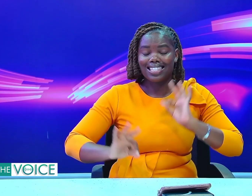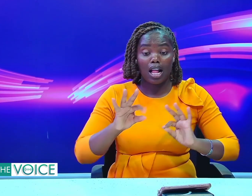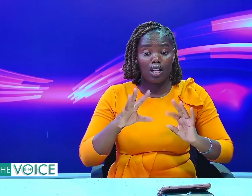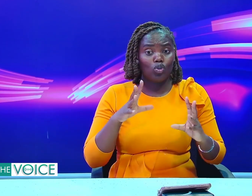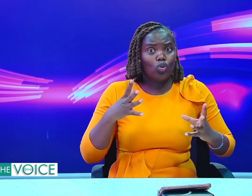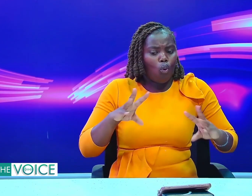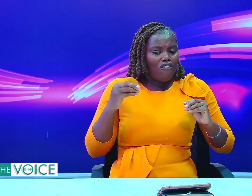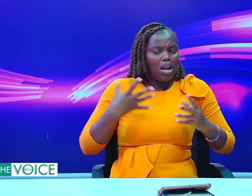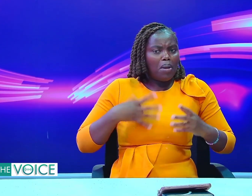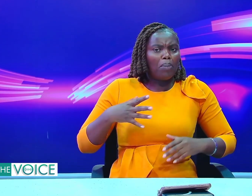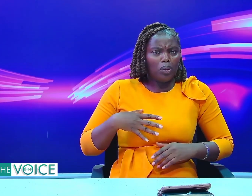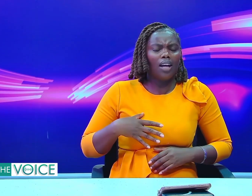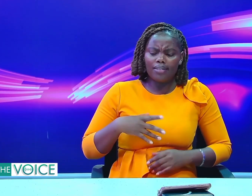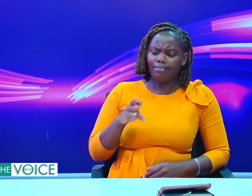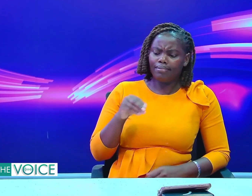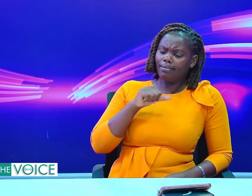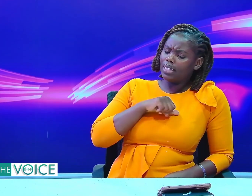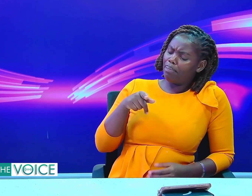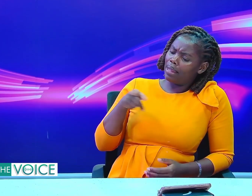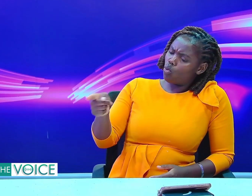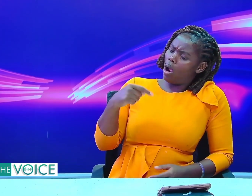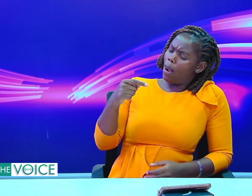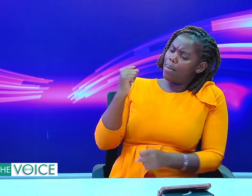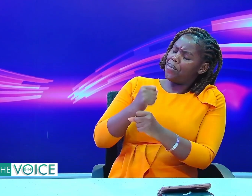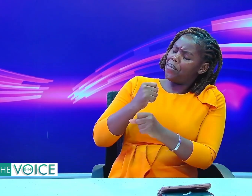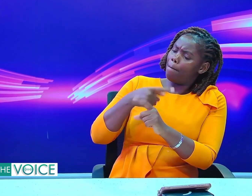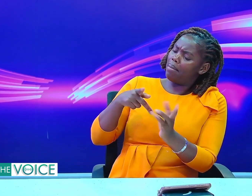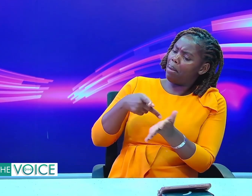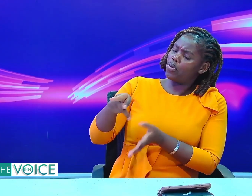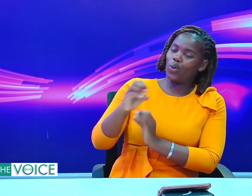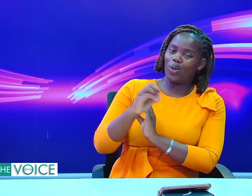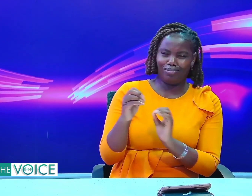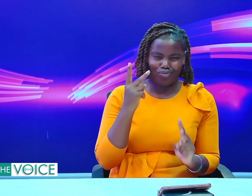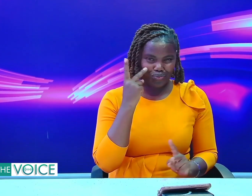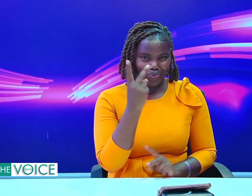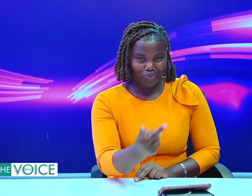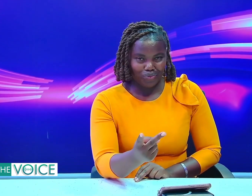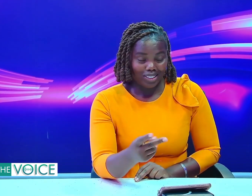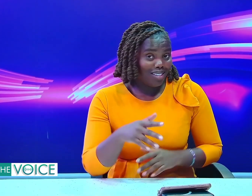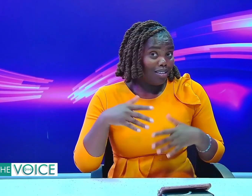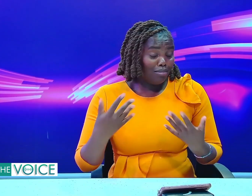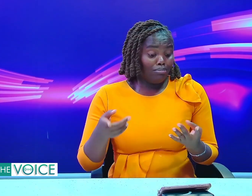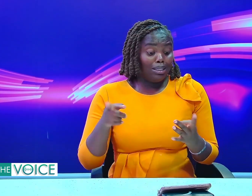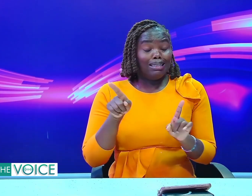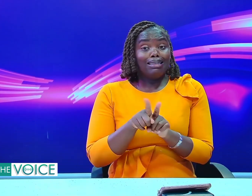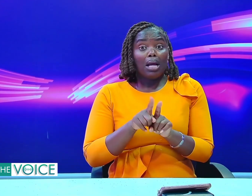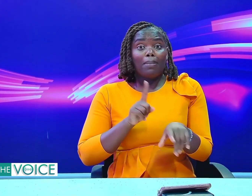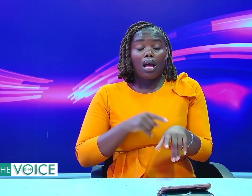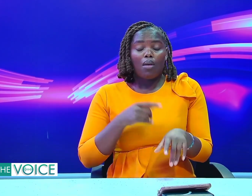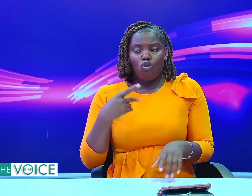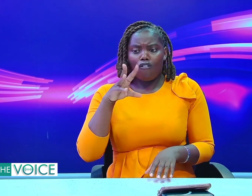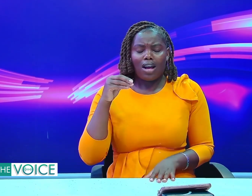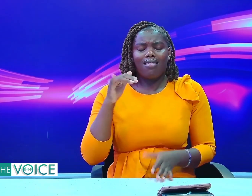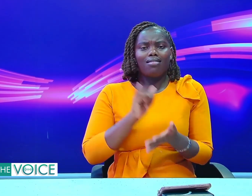desperate, to get something to do. So people take advantage of that situation. They tell them, come work and then I'll pay you. And sometimes they end up even